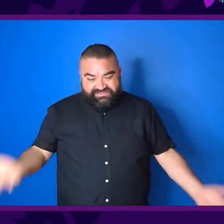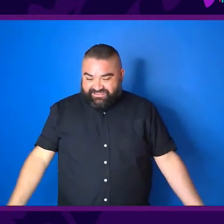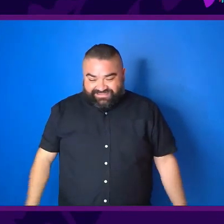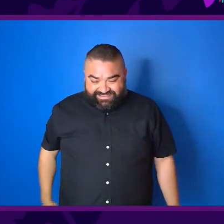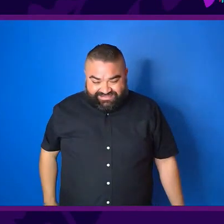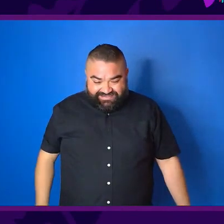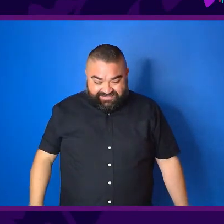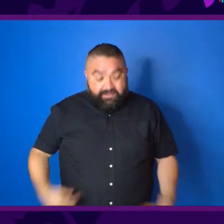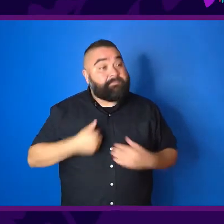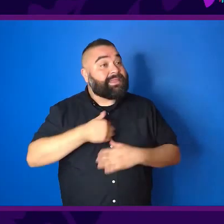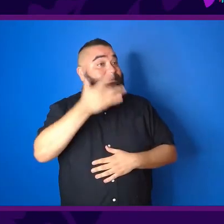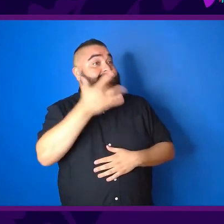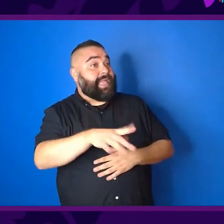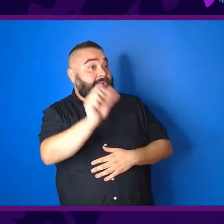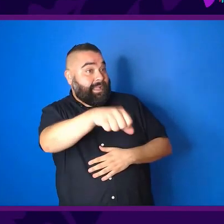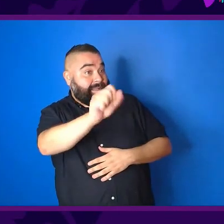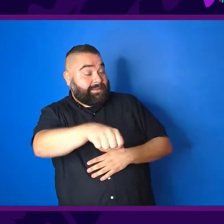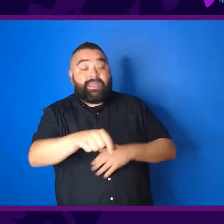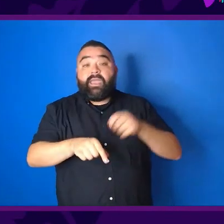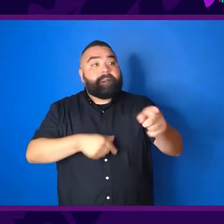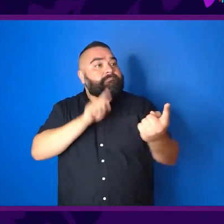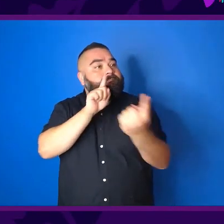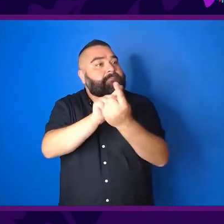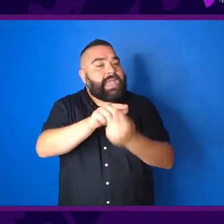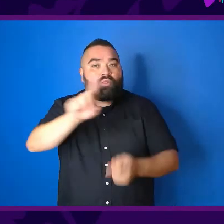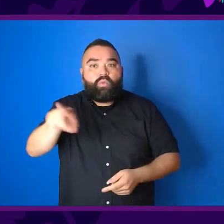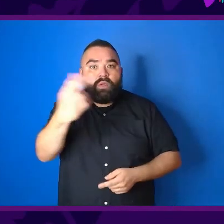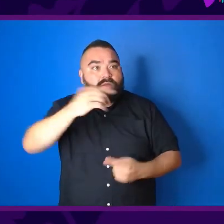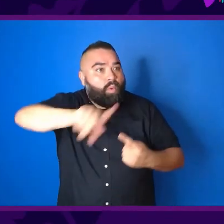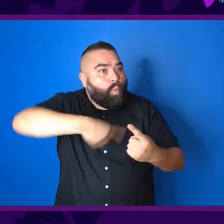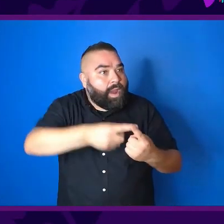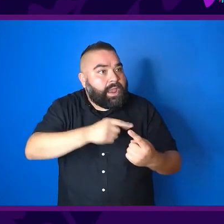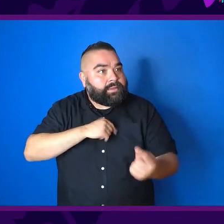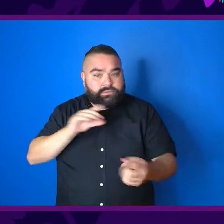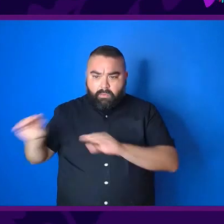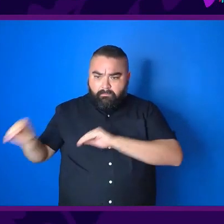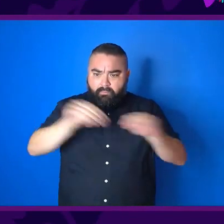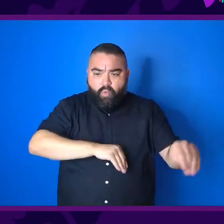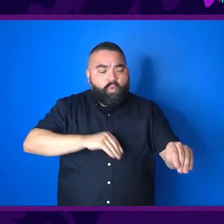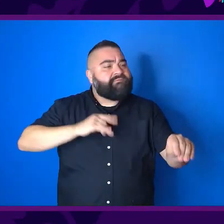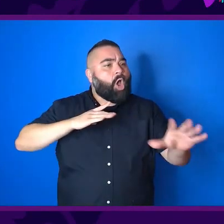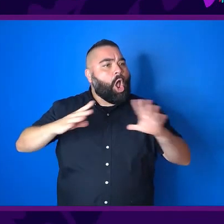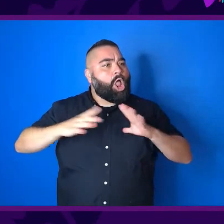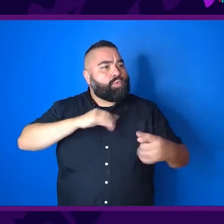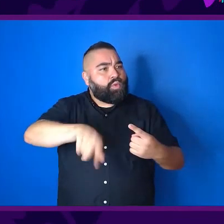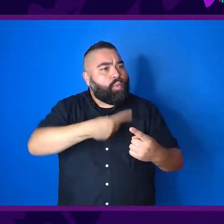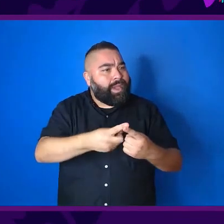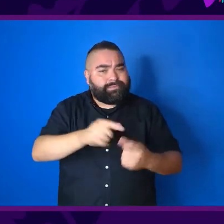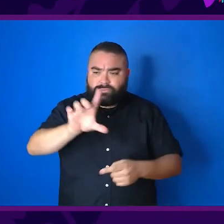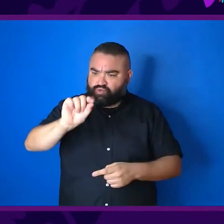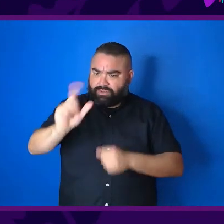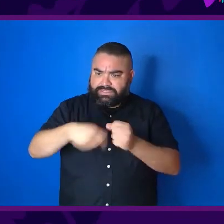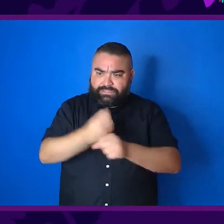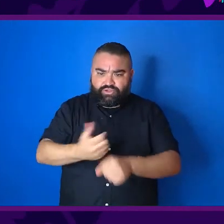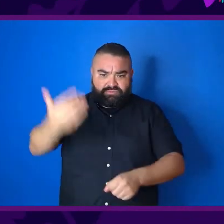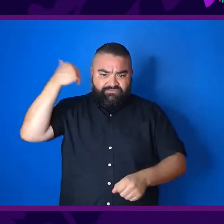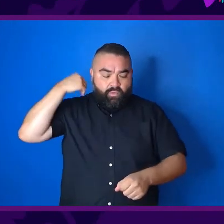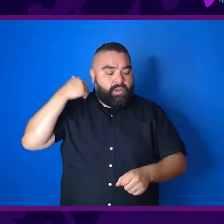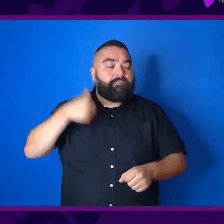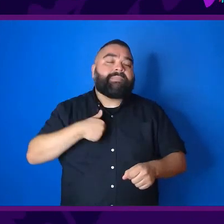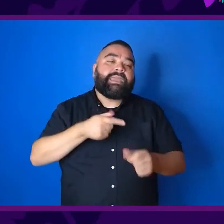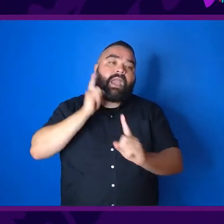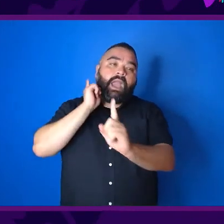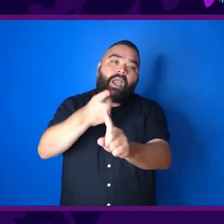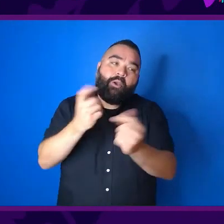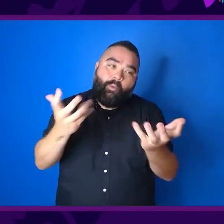lucky, Cristela. I met Dolores when I moved to Hollywood 20 years ago. And I was an aspiring actress. And that's